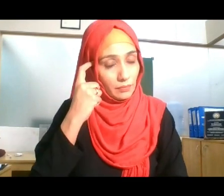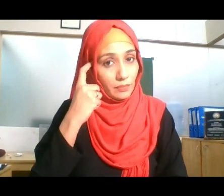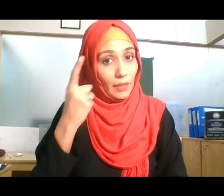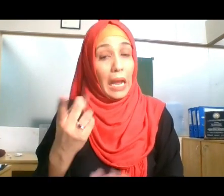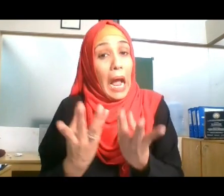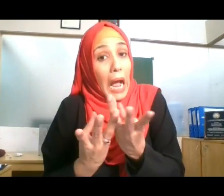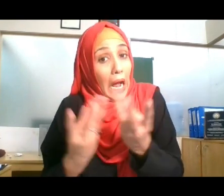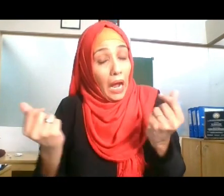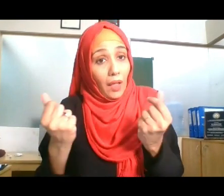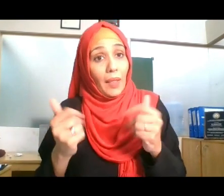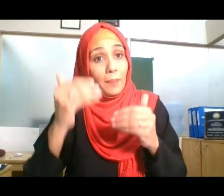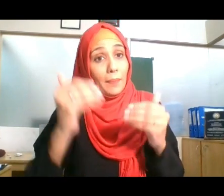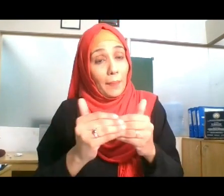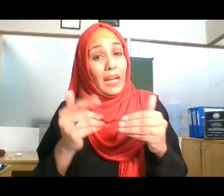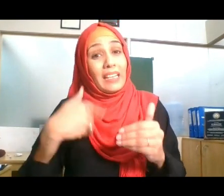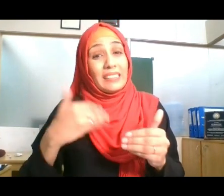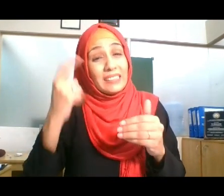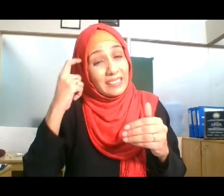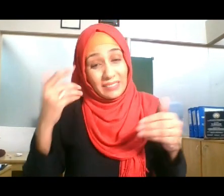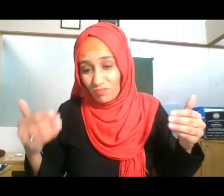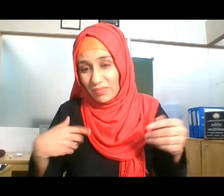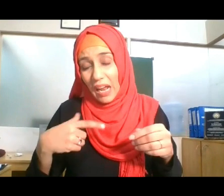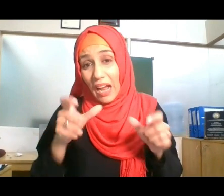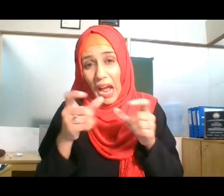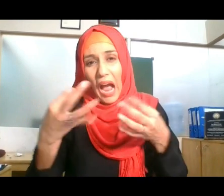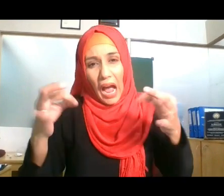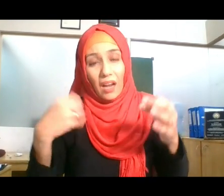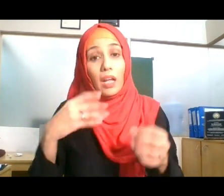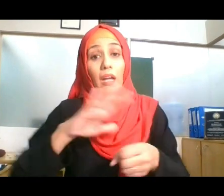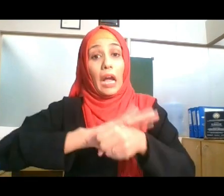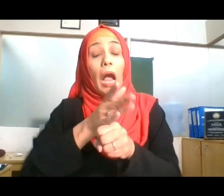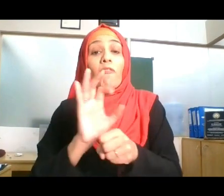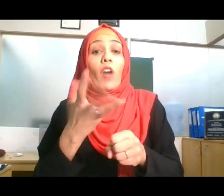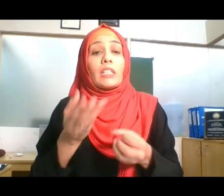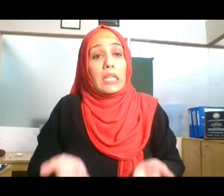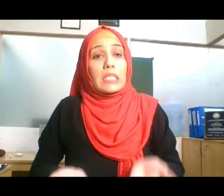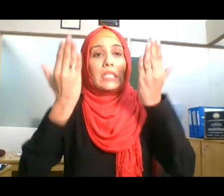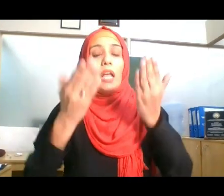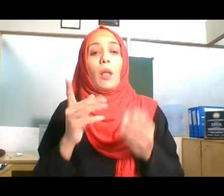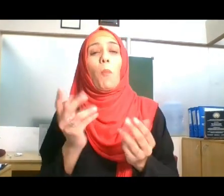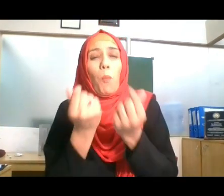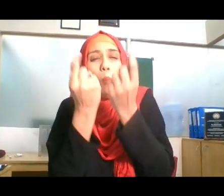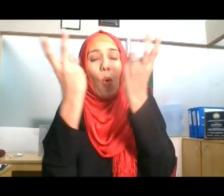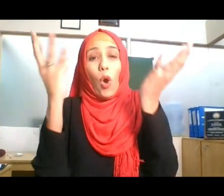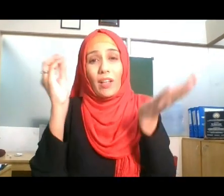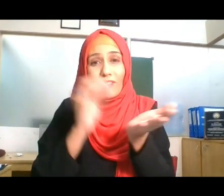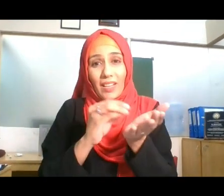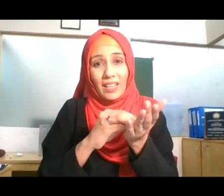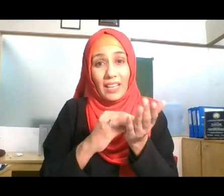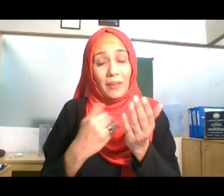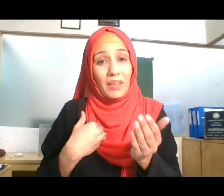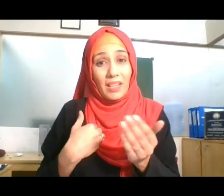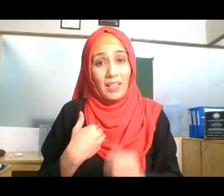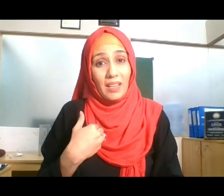have been brought upon us, I feel, with the onset of COVID-19. As more and more opportunities which would have